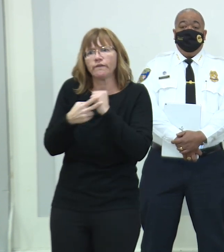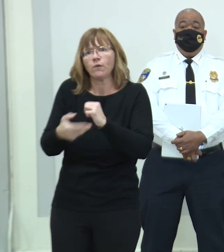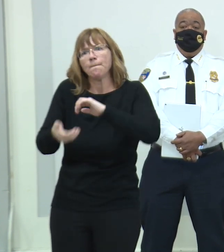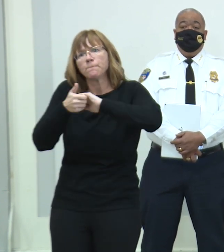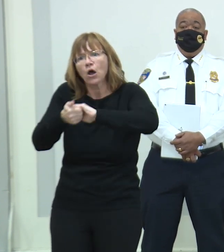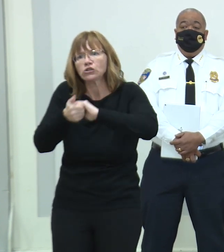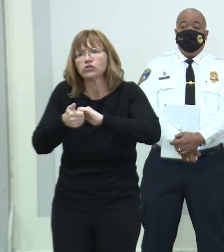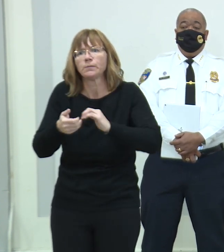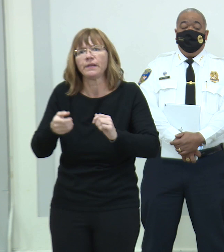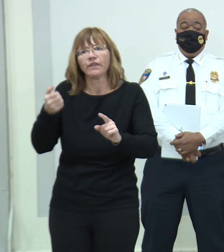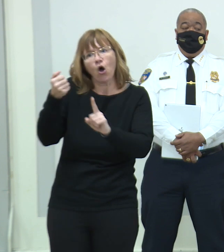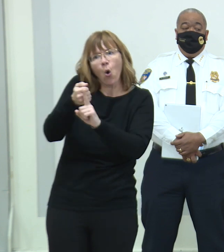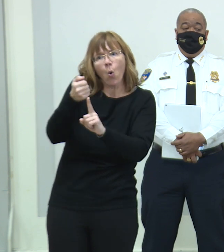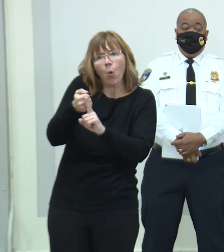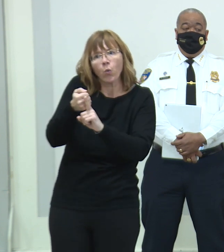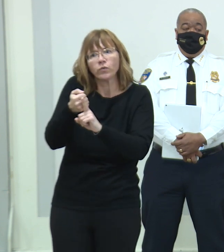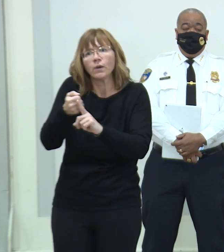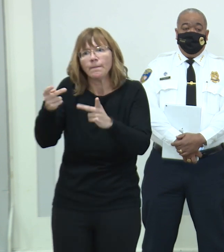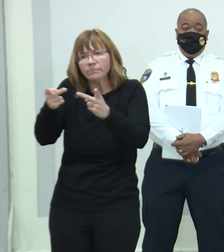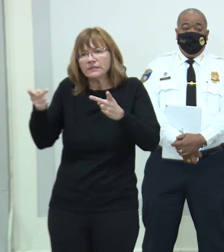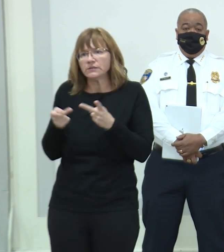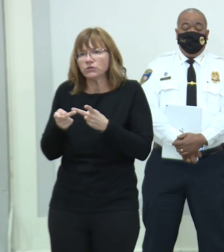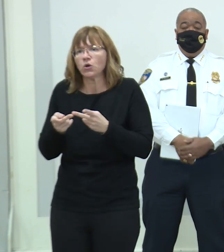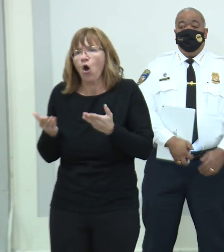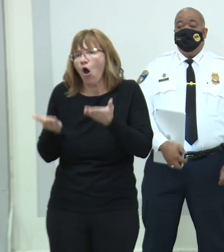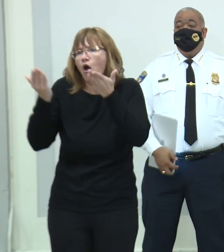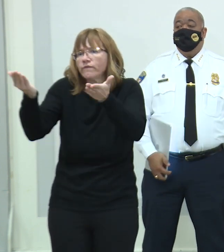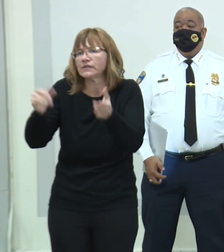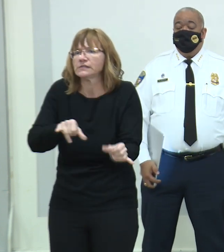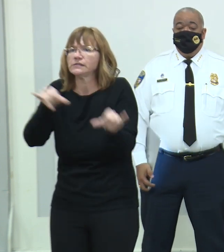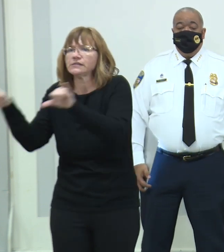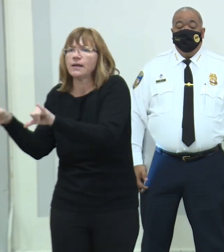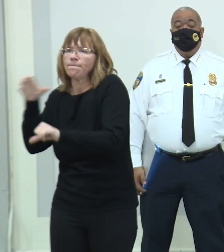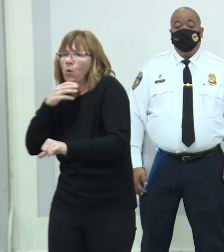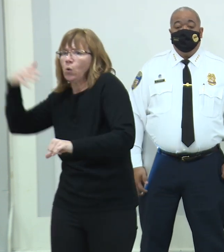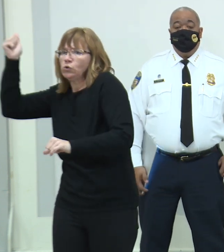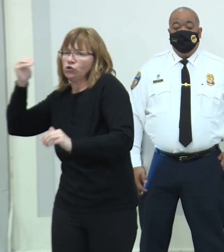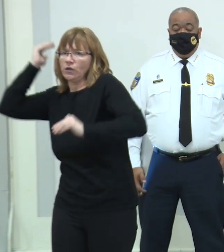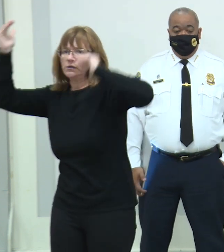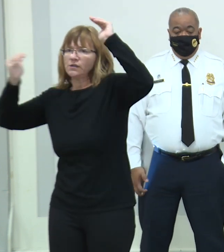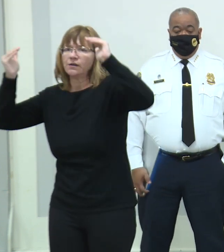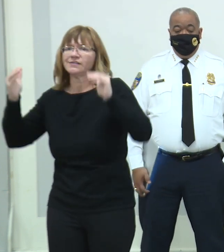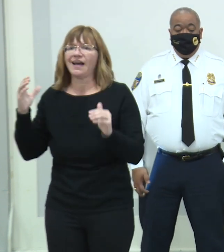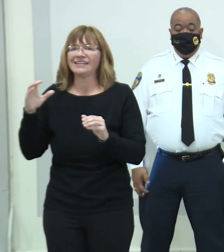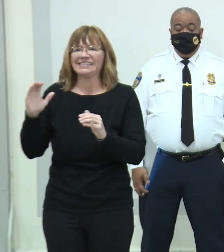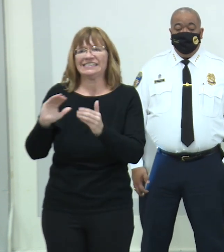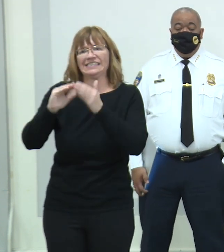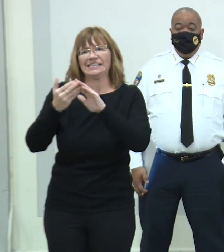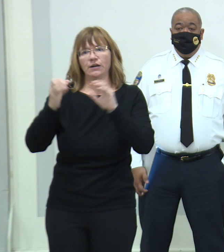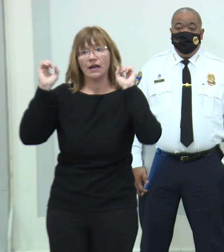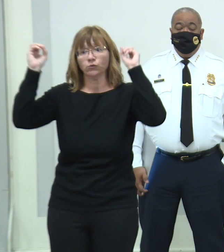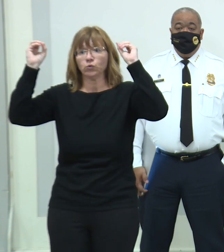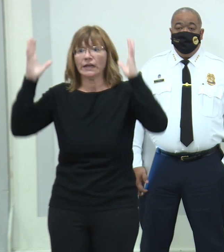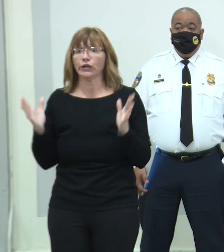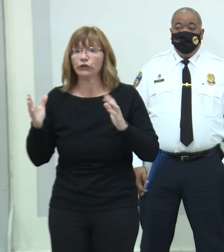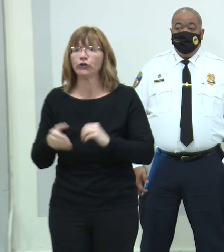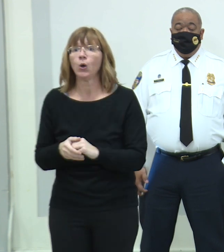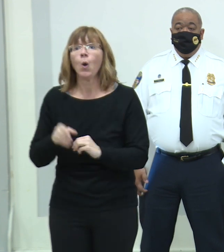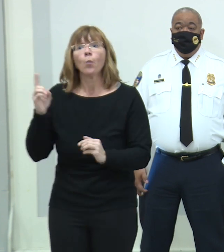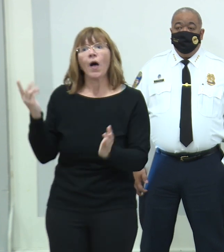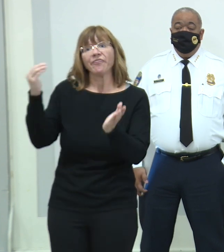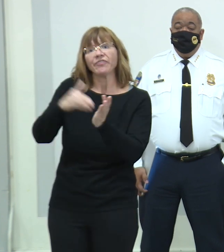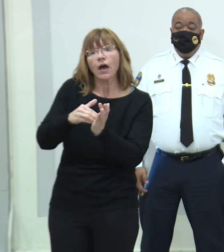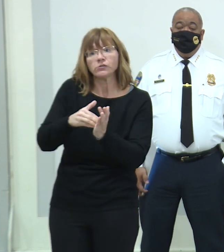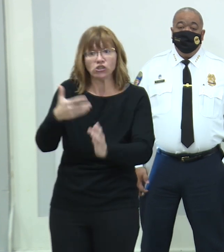the same older adults off of our registry, as well as city educators. 1,000 doses will be reserved for our mobile vaccination